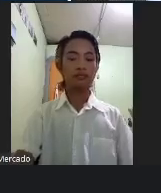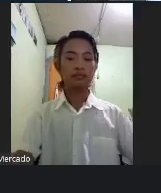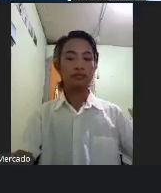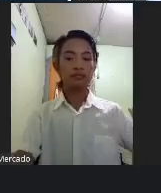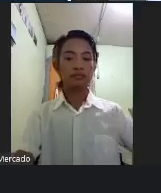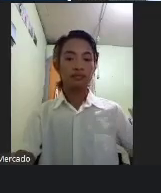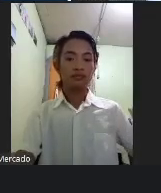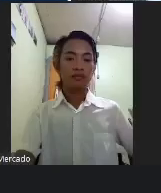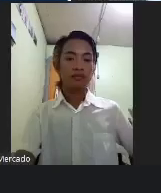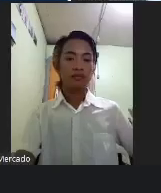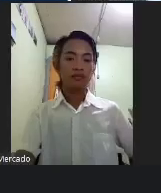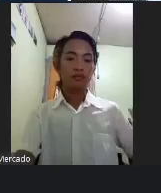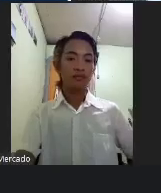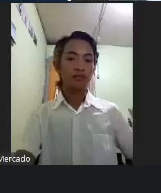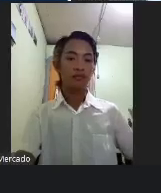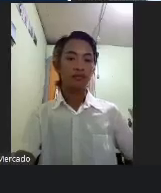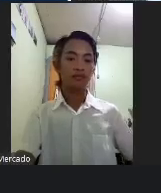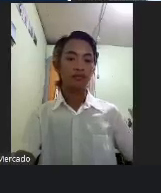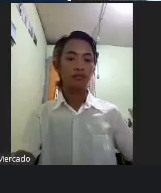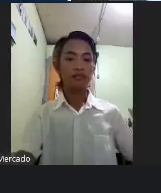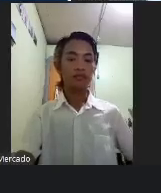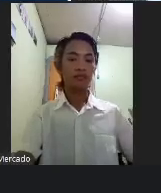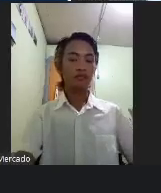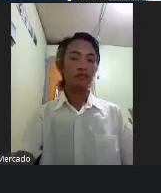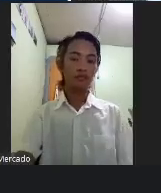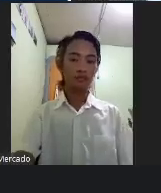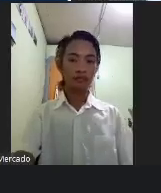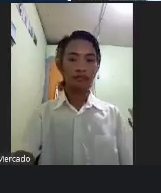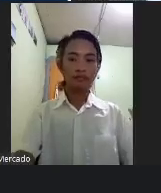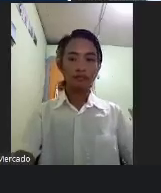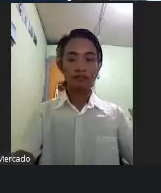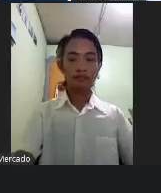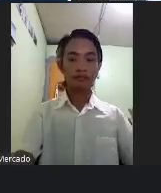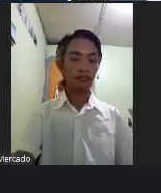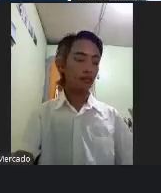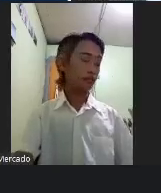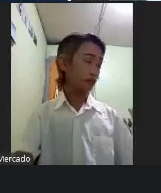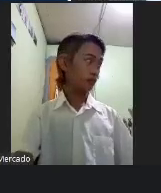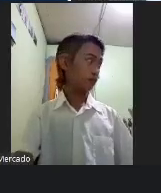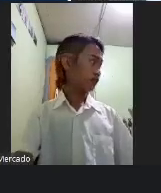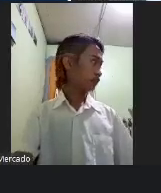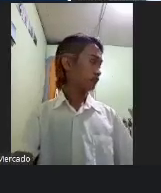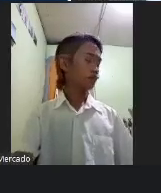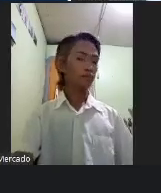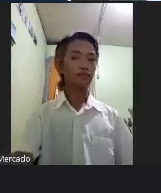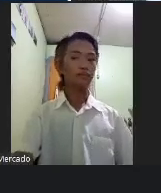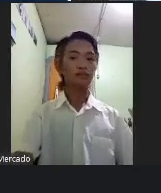of sign language in our diverse world.